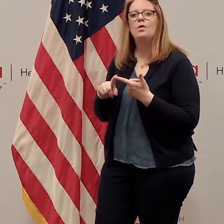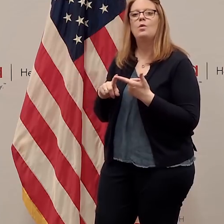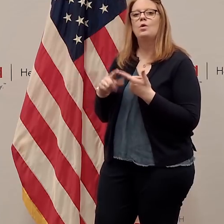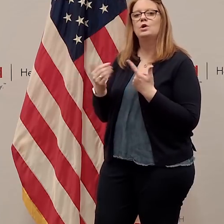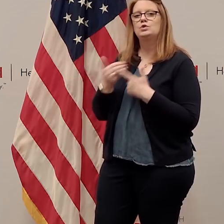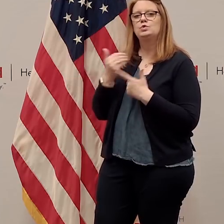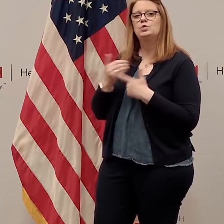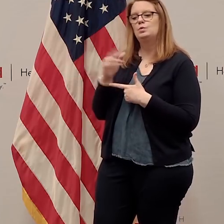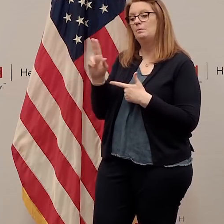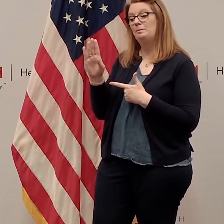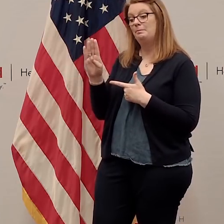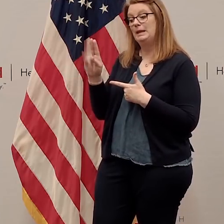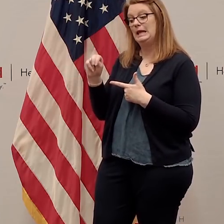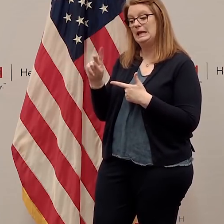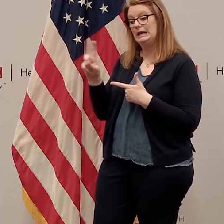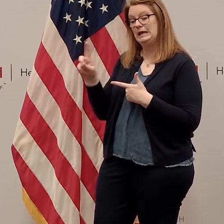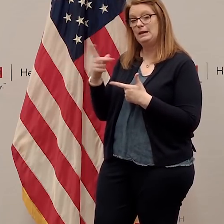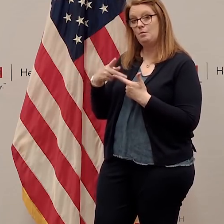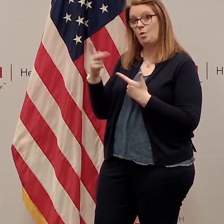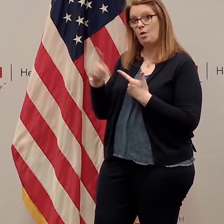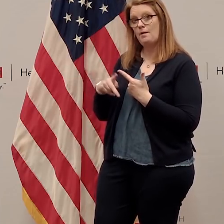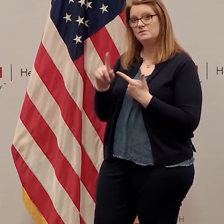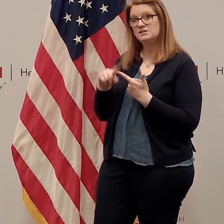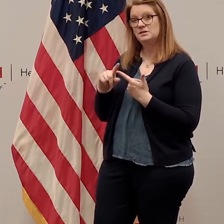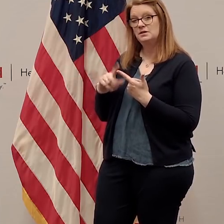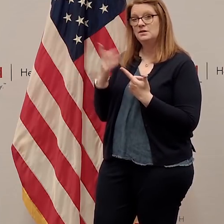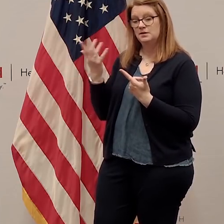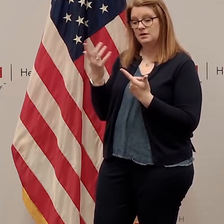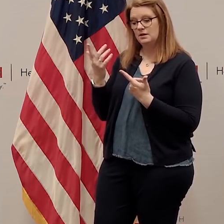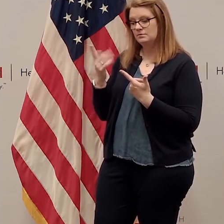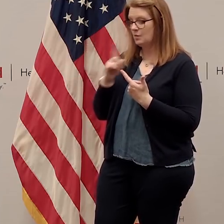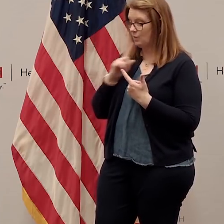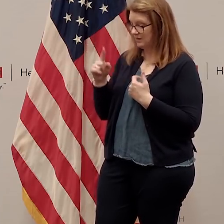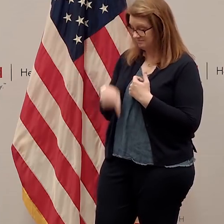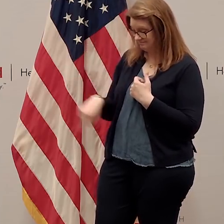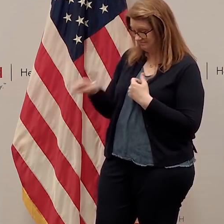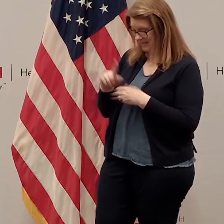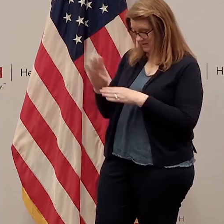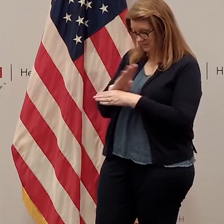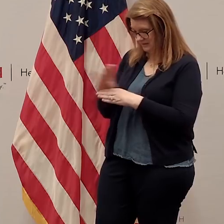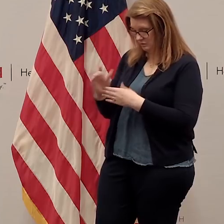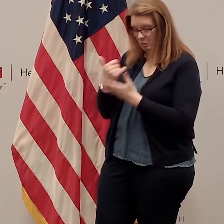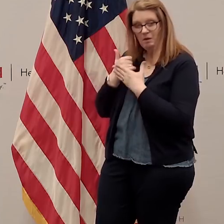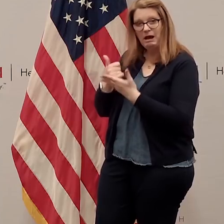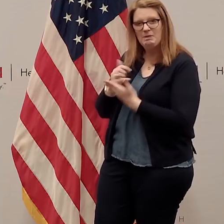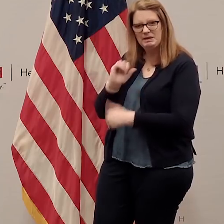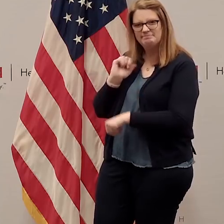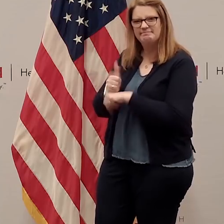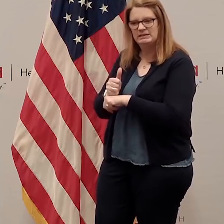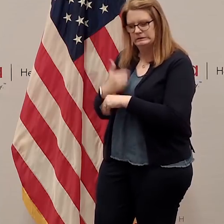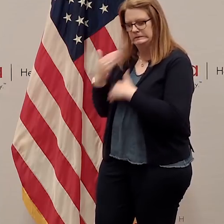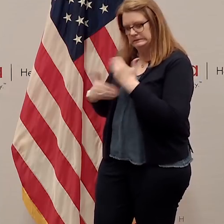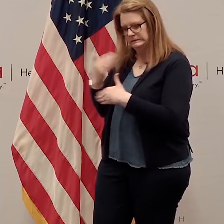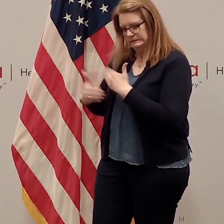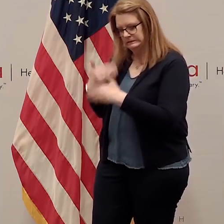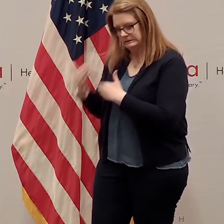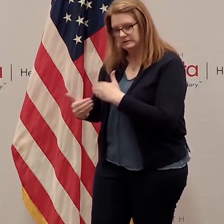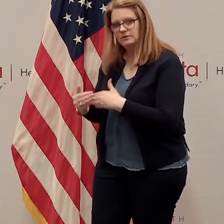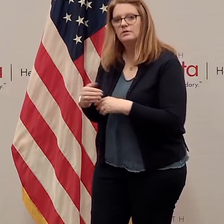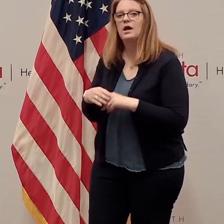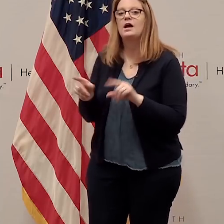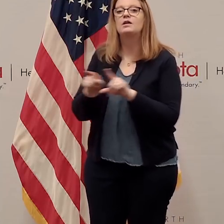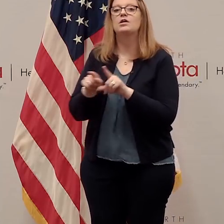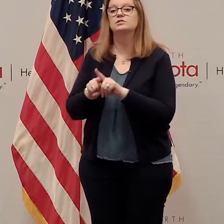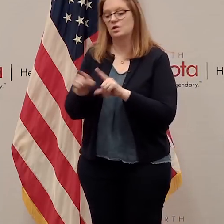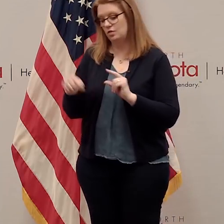the newly announced B&D programs. But again, we want to help all those businesses get back on their feet. We know a lot of them have also been able to